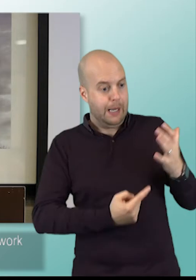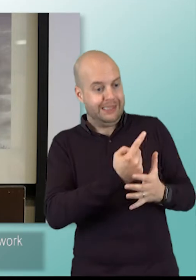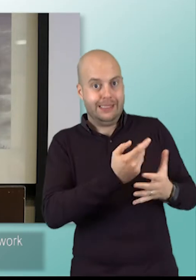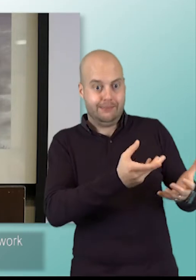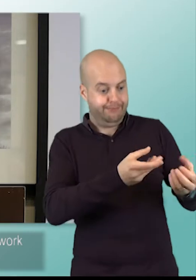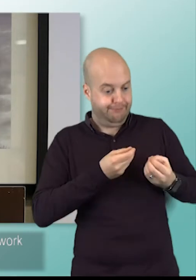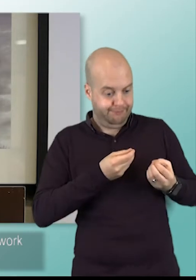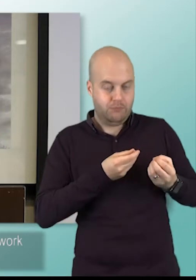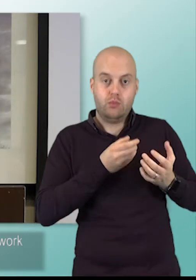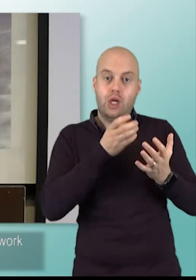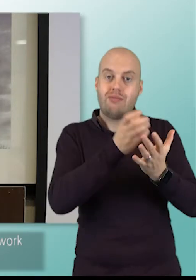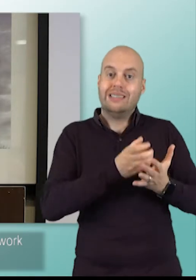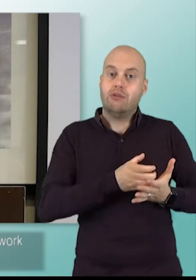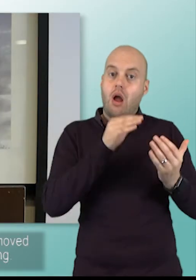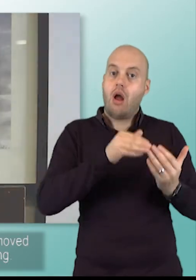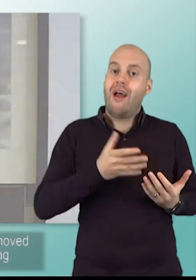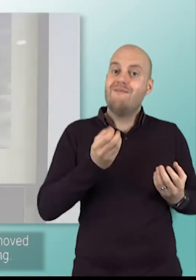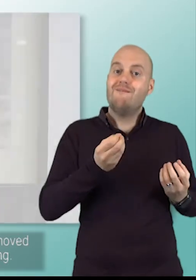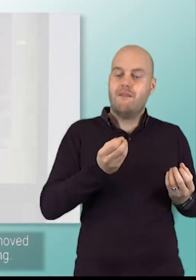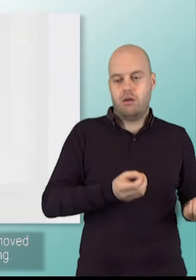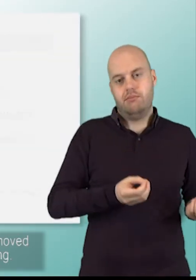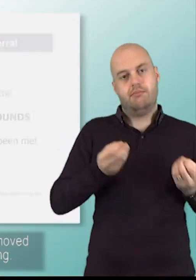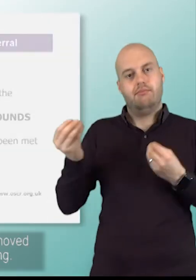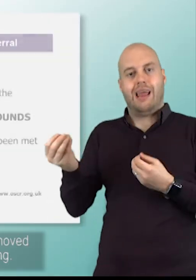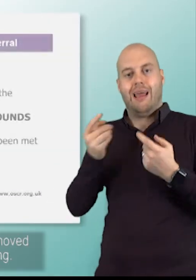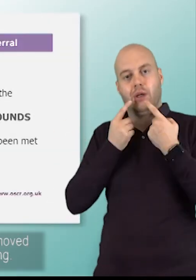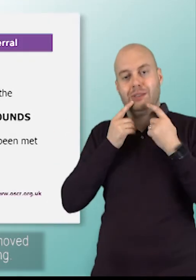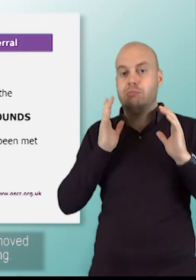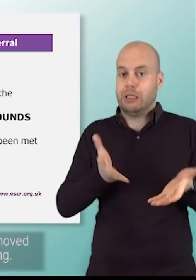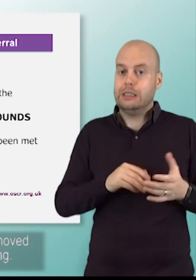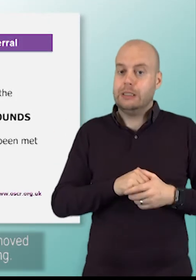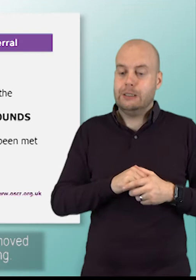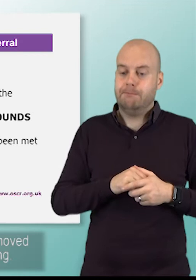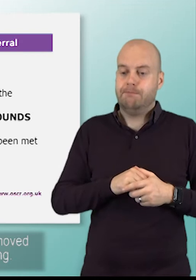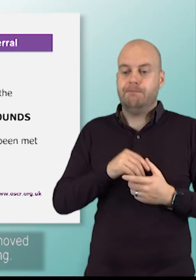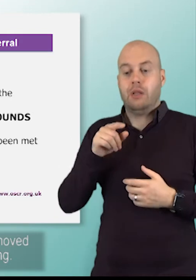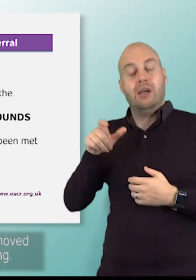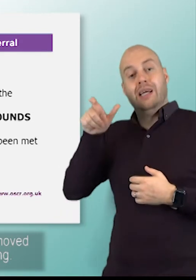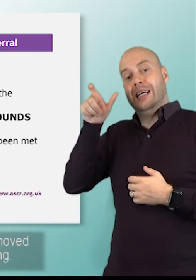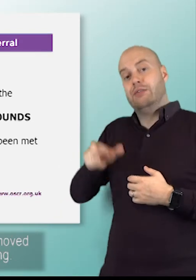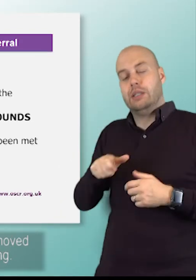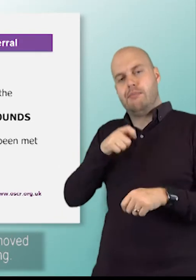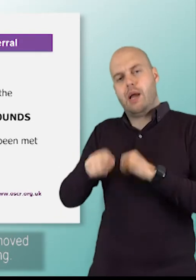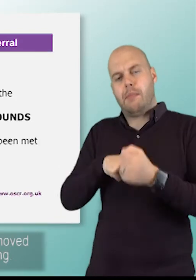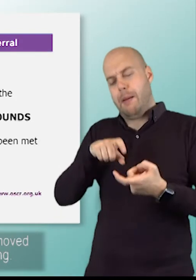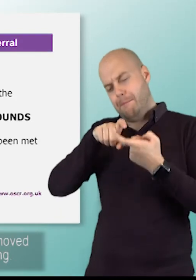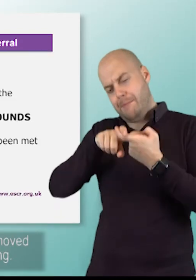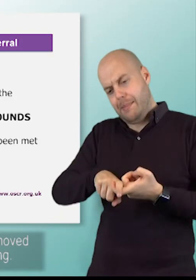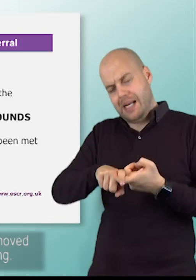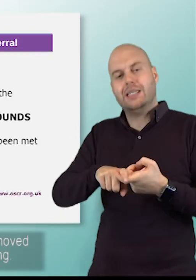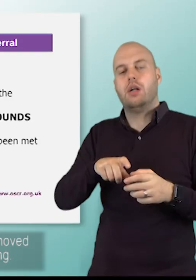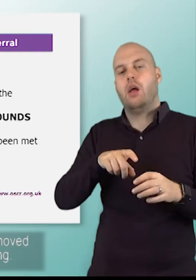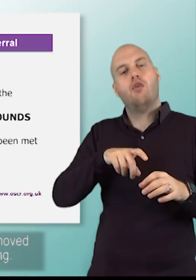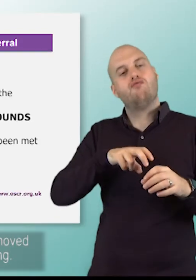if the criteria are met. That being, first off, the individual is permanently removed from